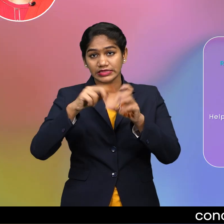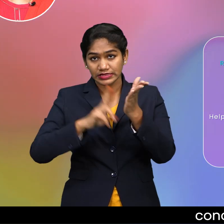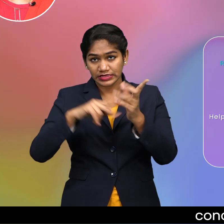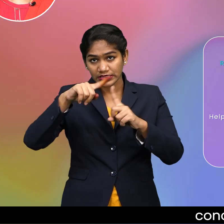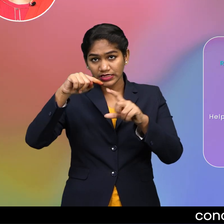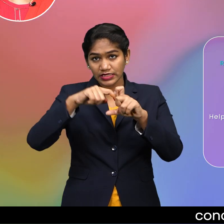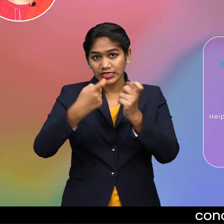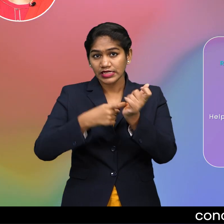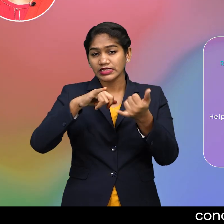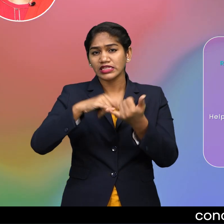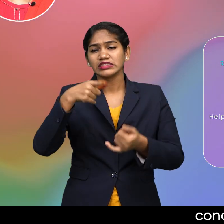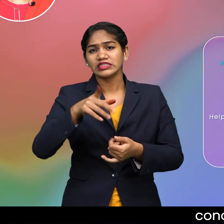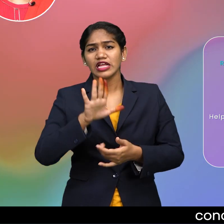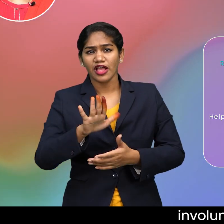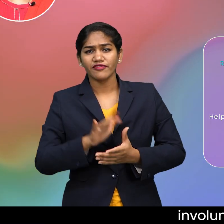concerned with